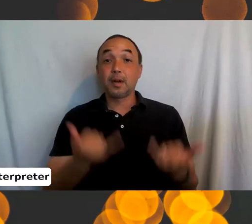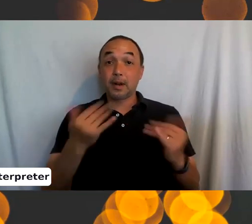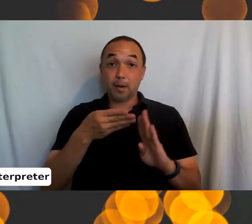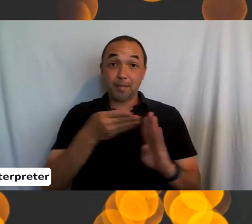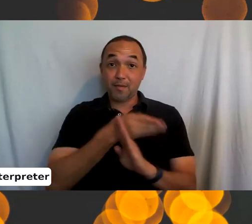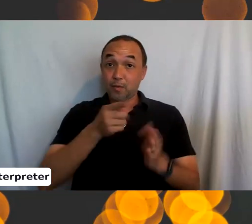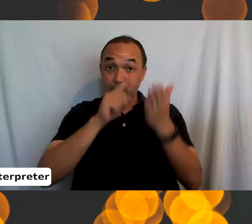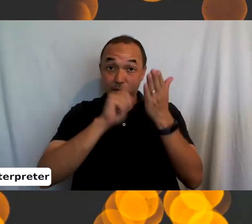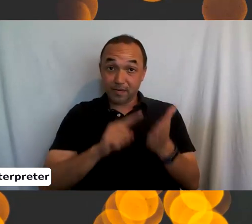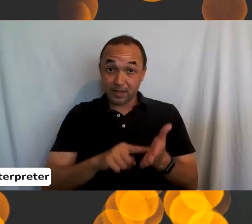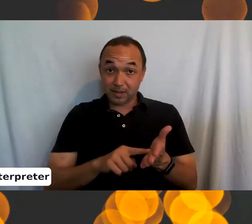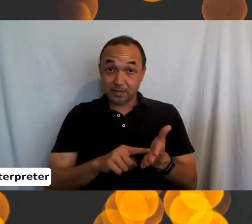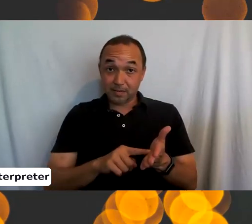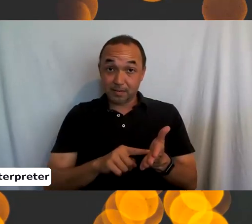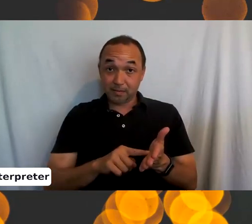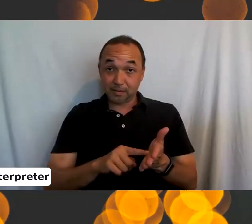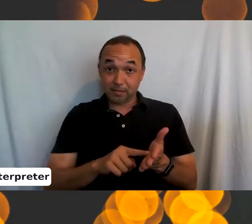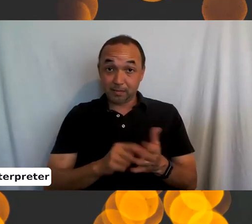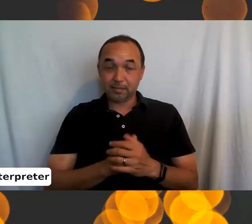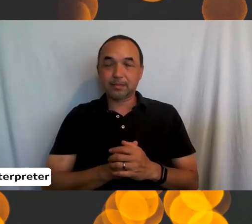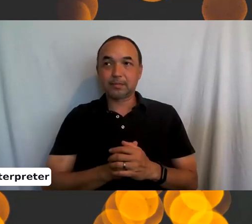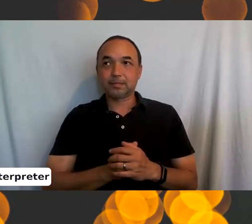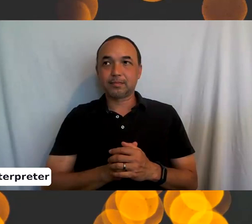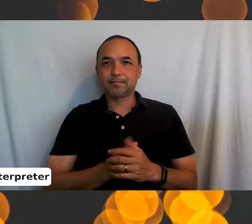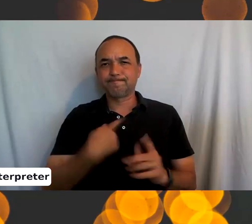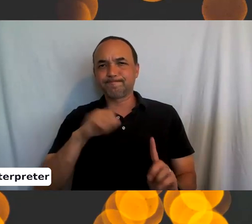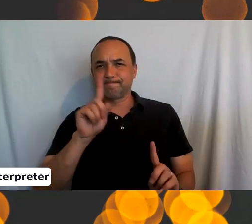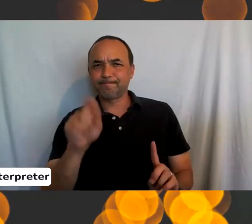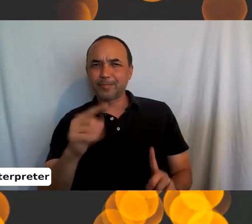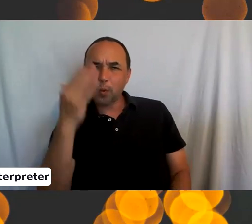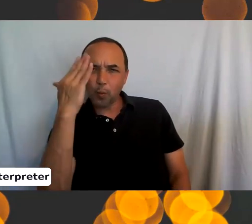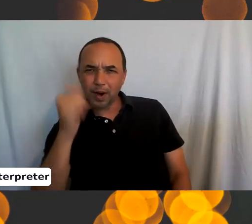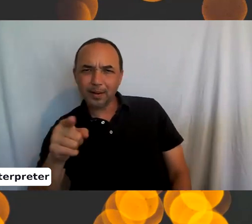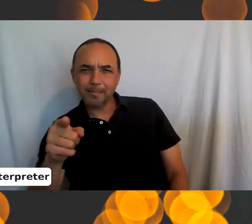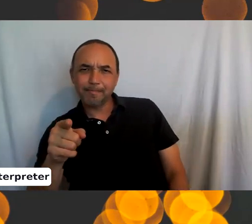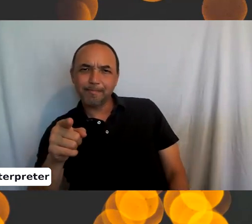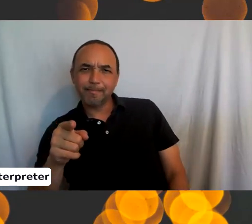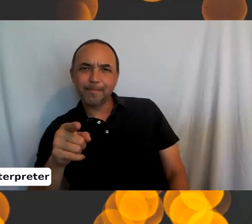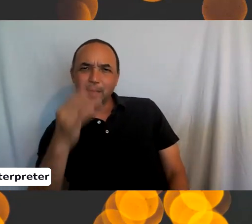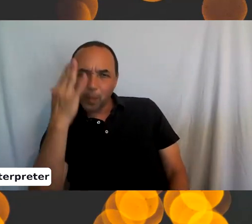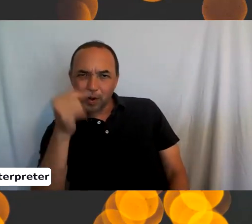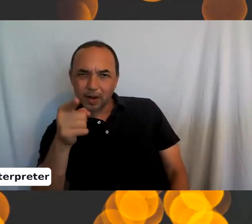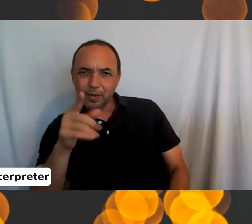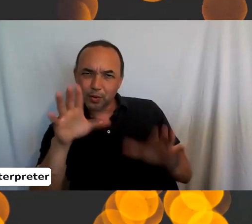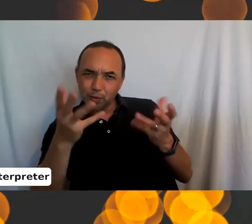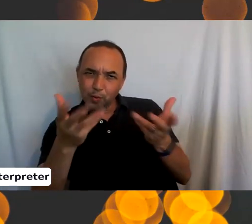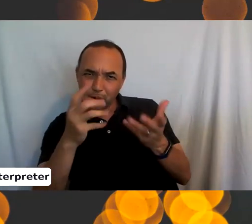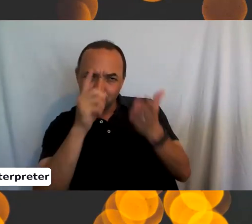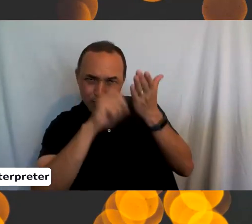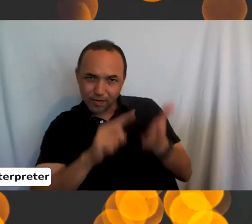investigate, I always ask people why. Why do you want to investigate the